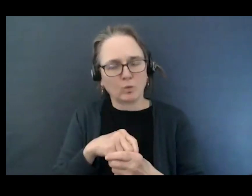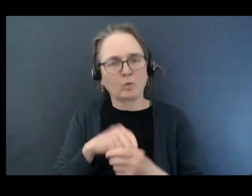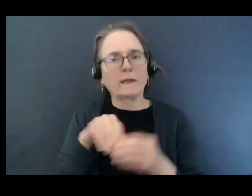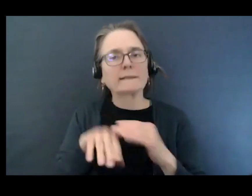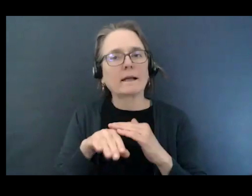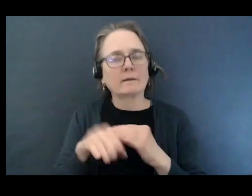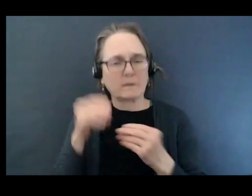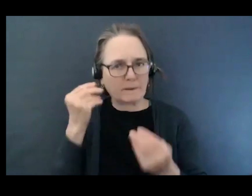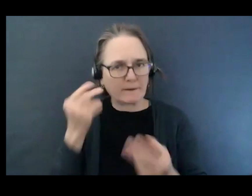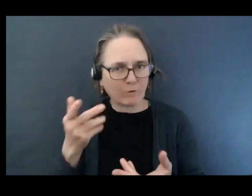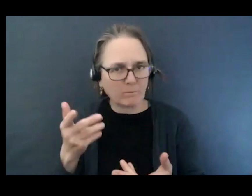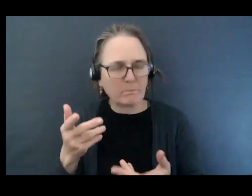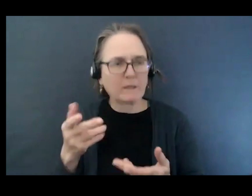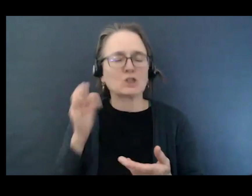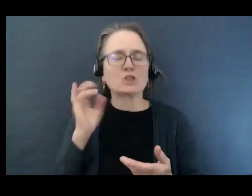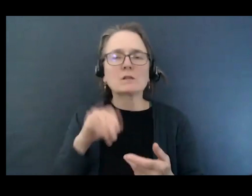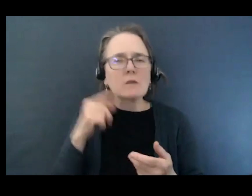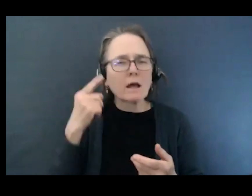to assess. So